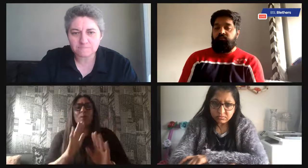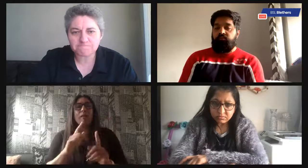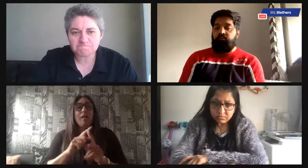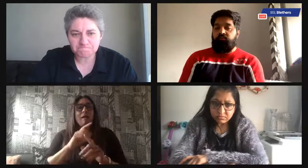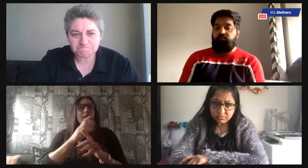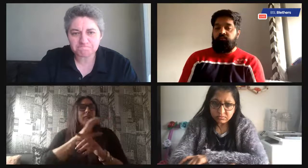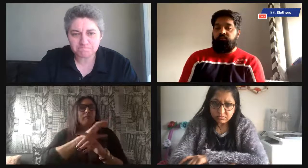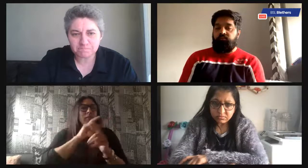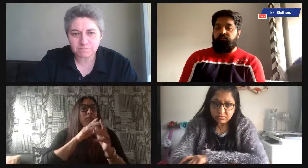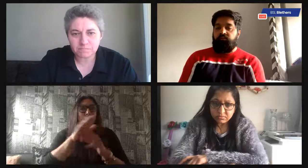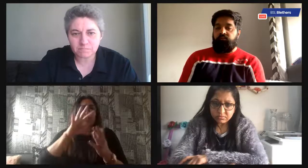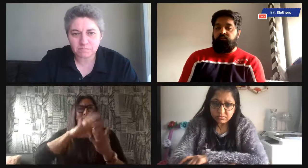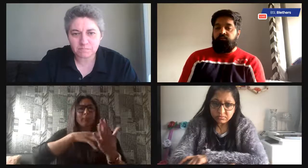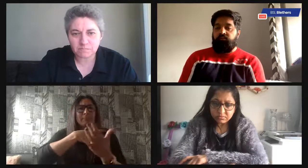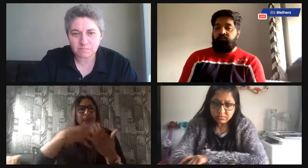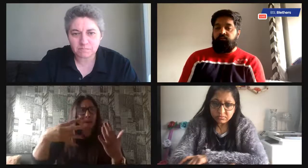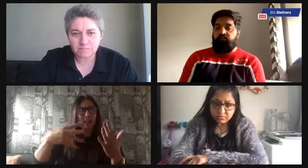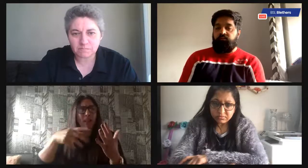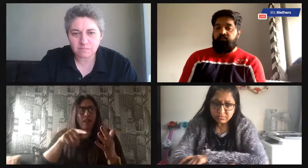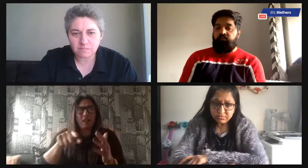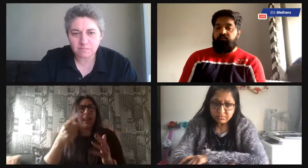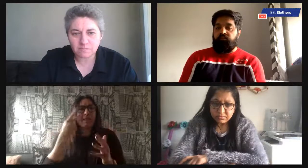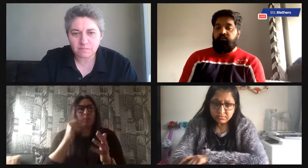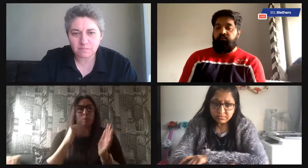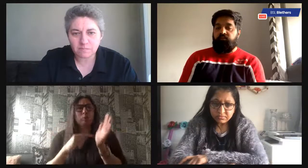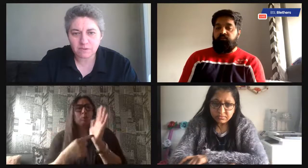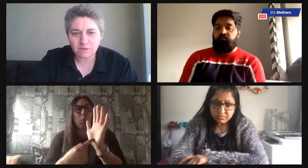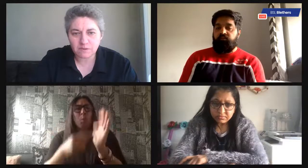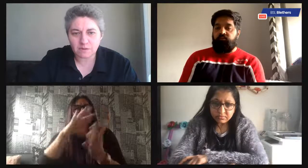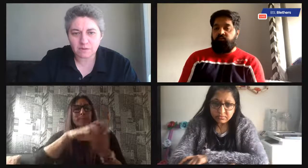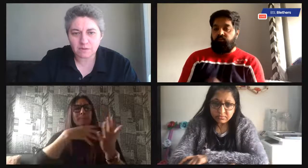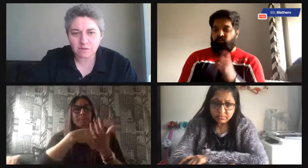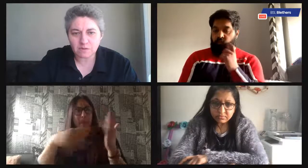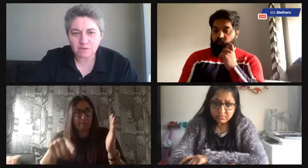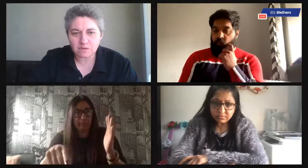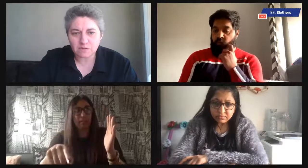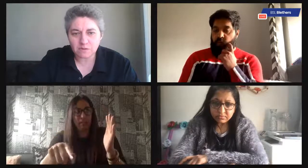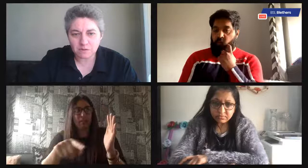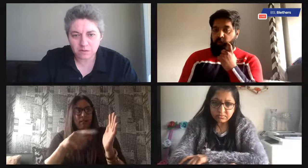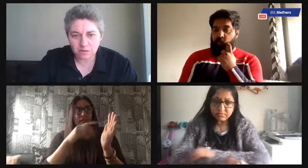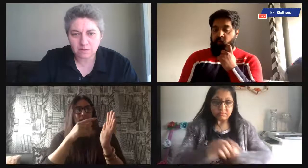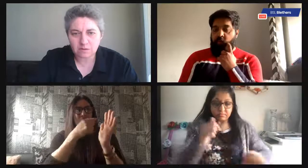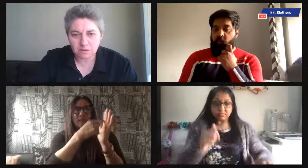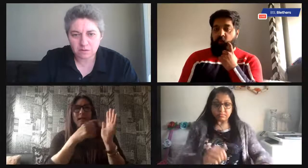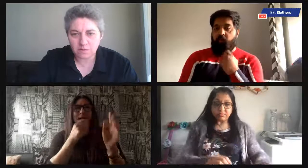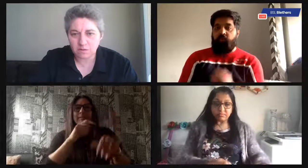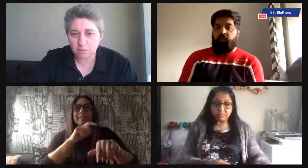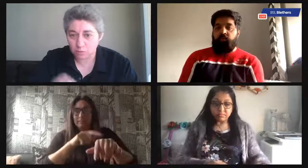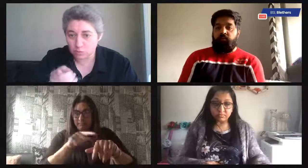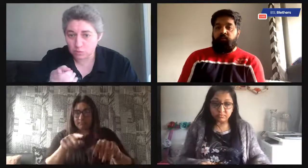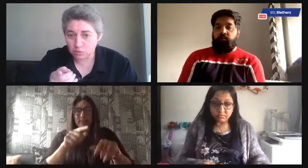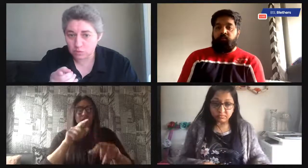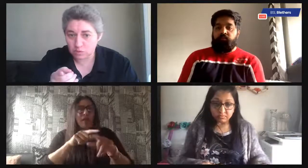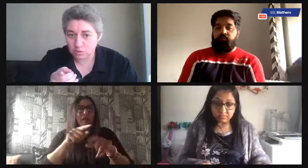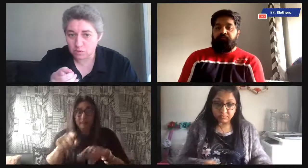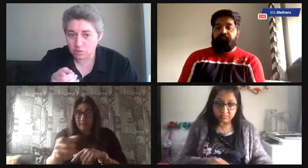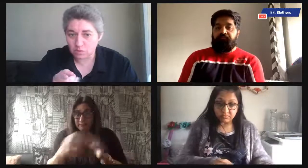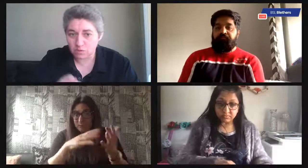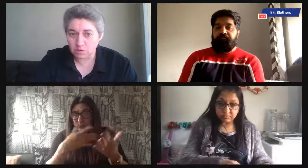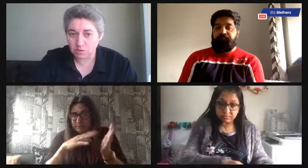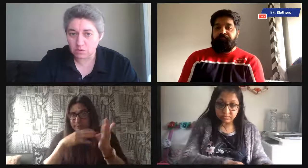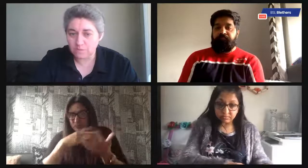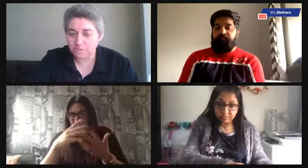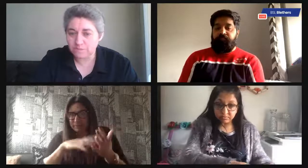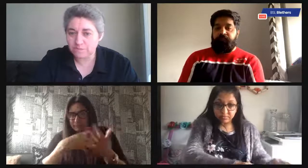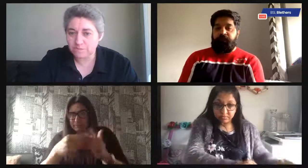after Ramadan. Most people think that you don't eat during Ramadan, but we don't. We have a timetable and it